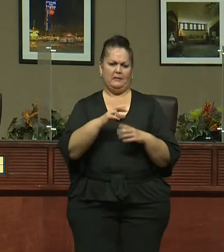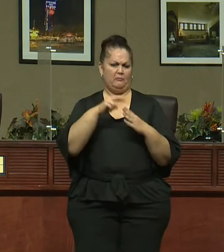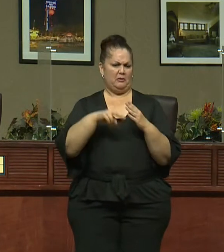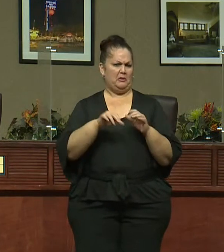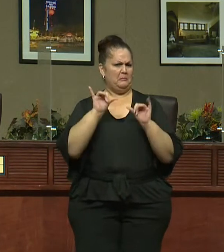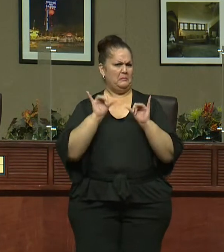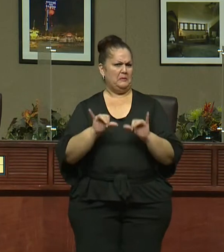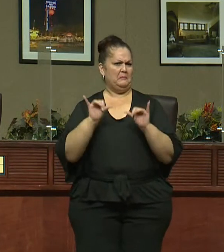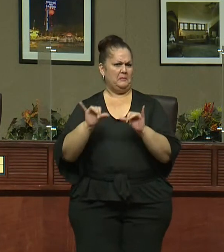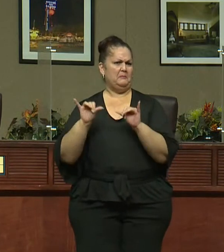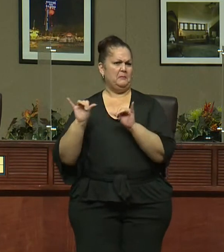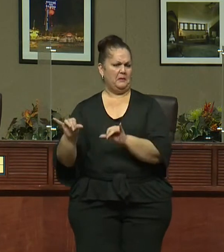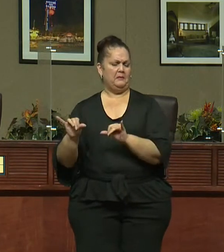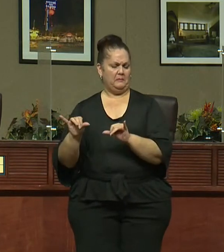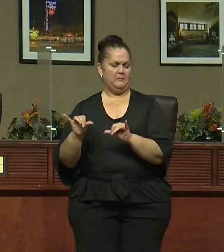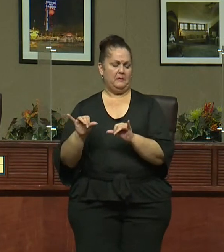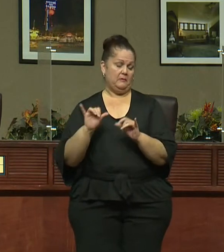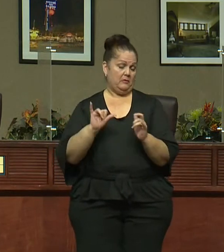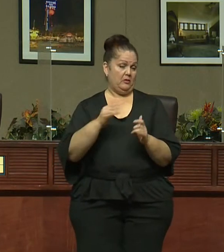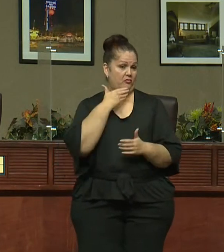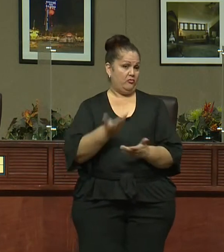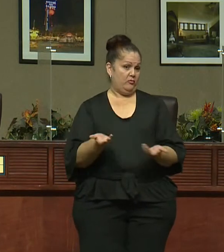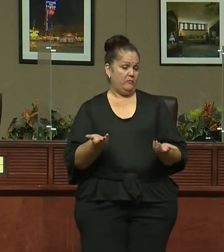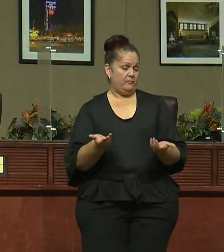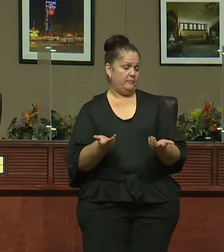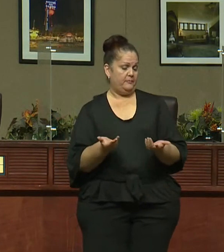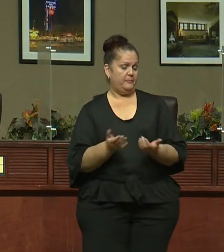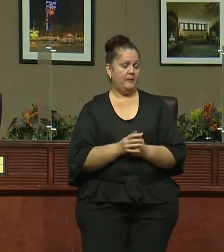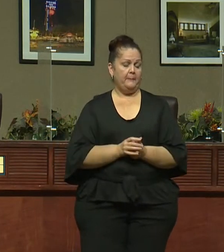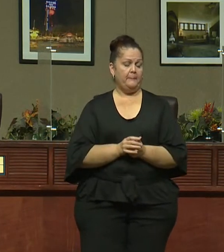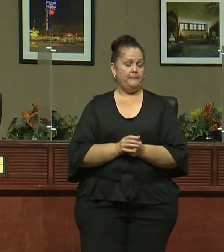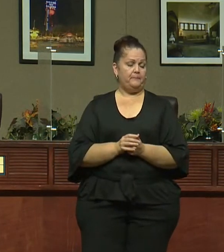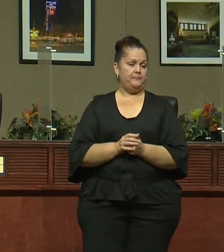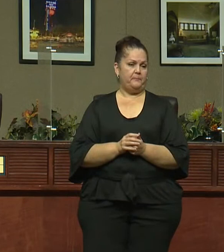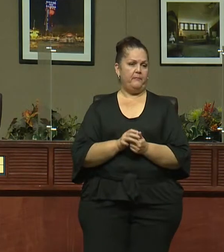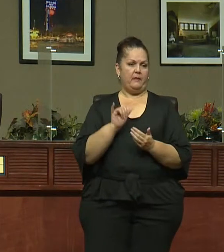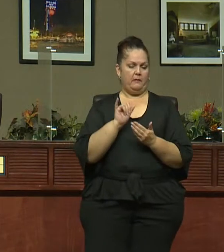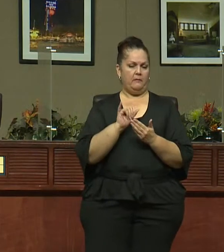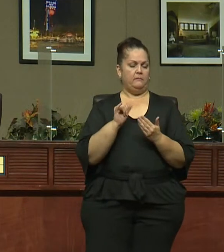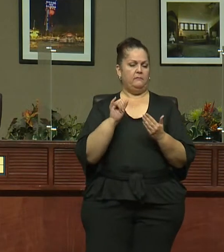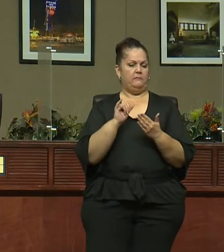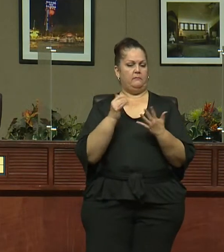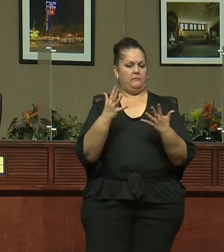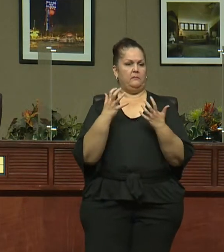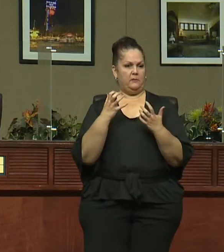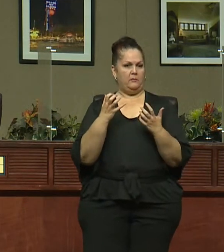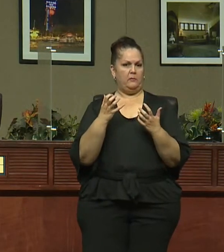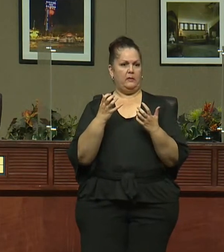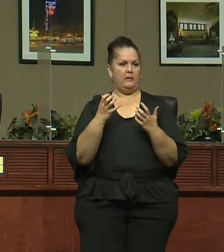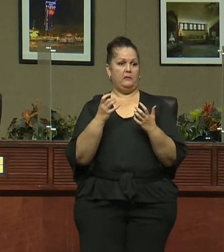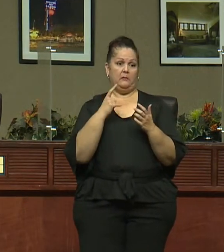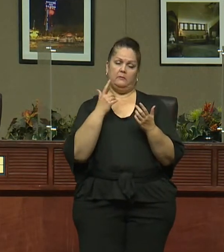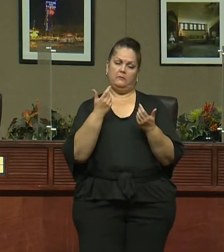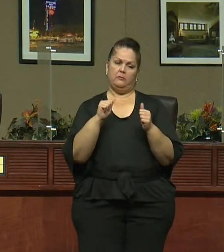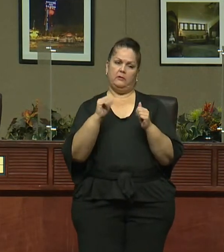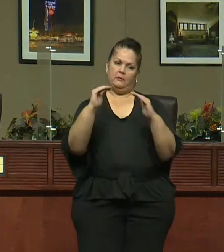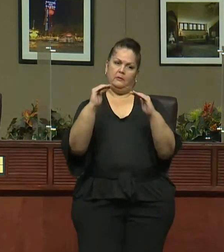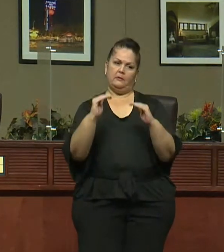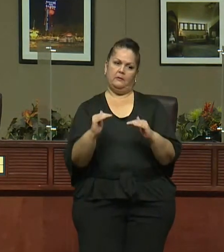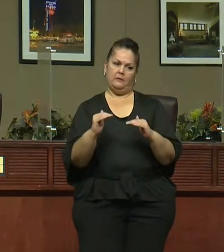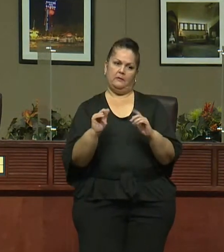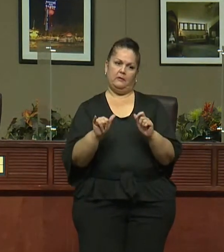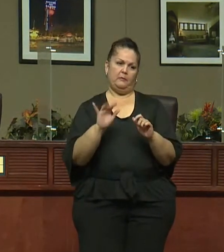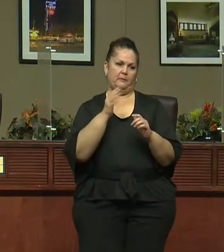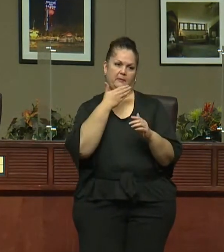results. So that's a good thing. And that's what we want to keep. Even if we can bring it low a little bit more, it would be